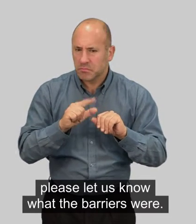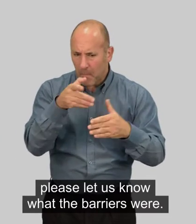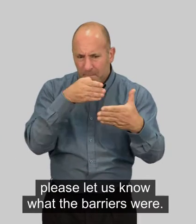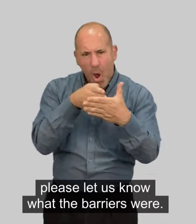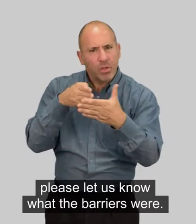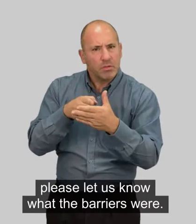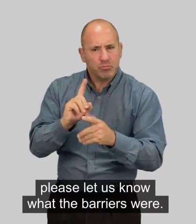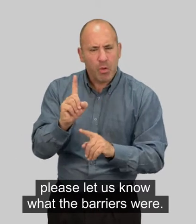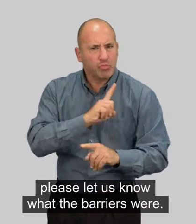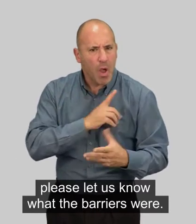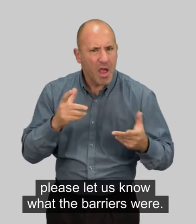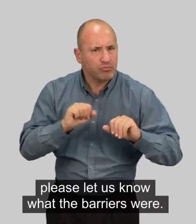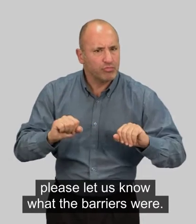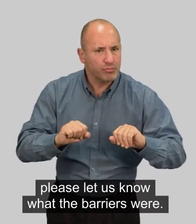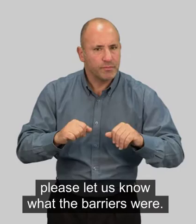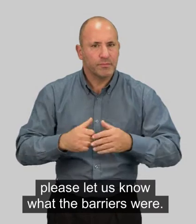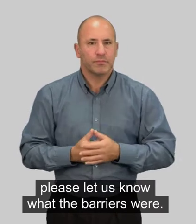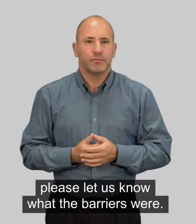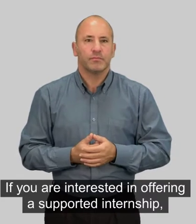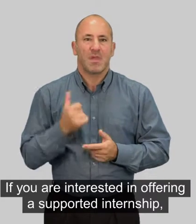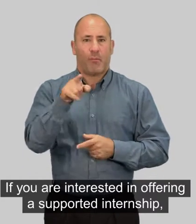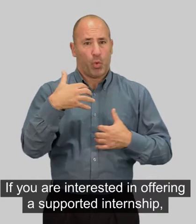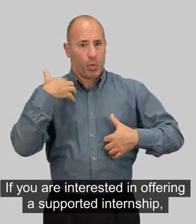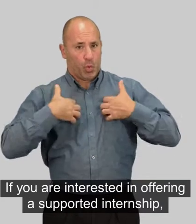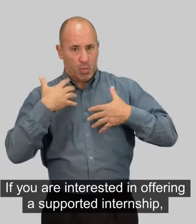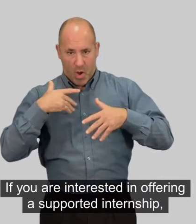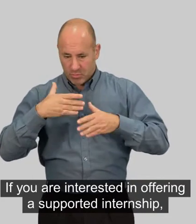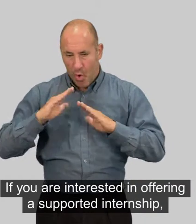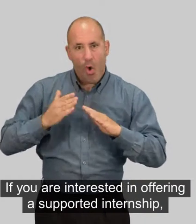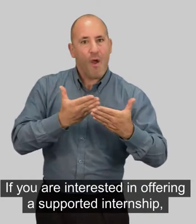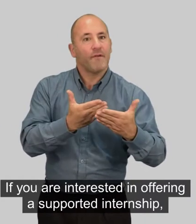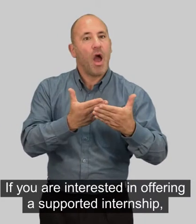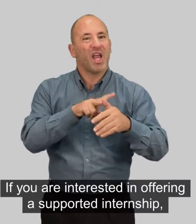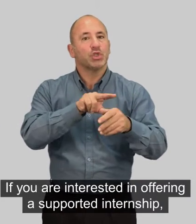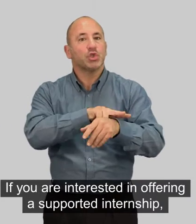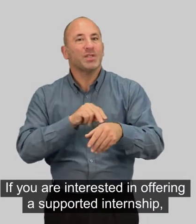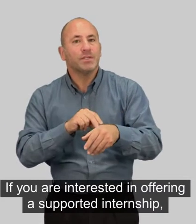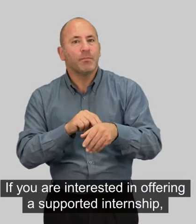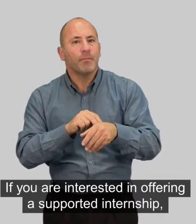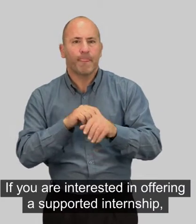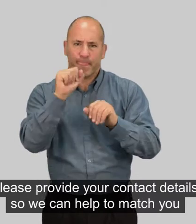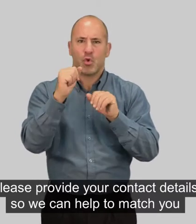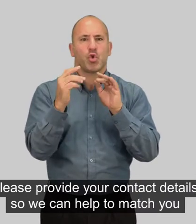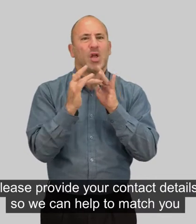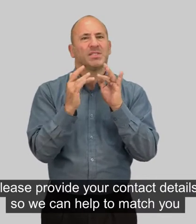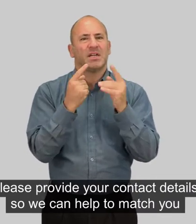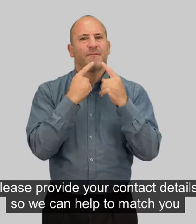know what the barriers were. If you are interested in offering a supported internship, please provide your